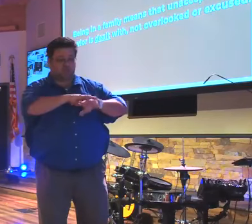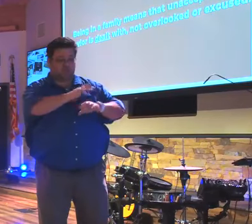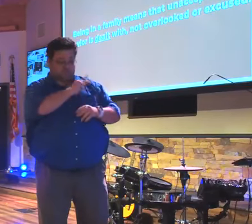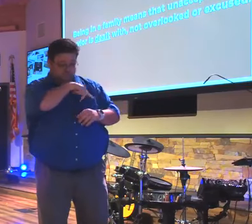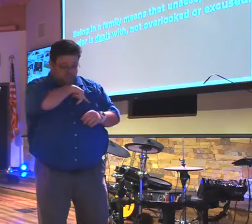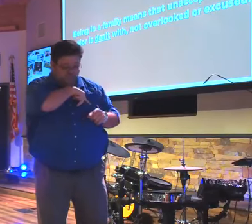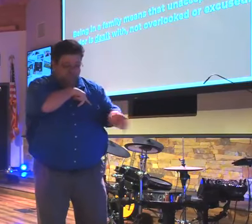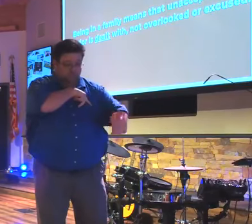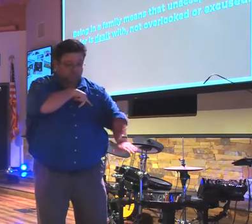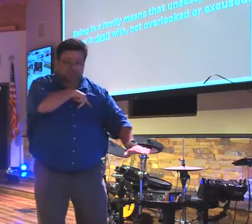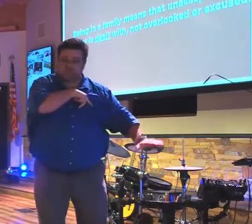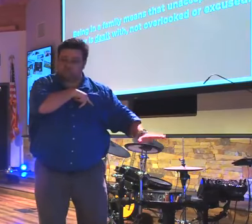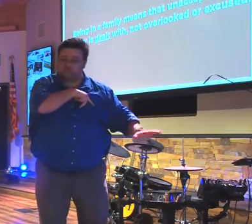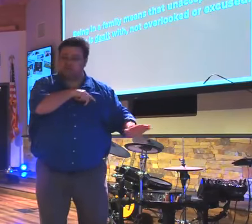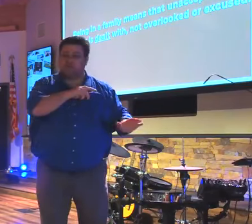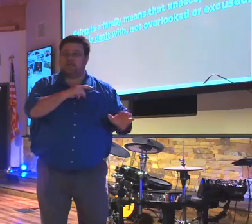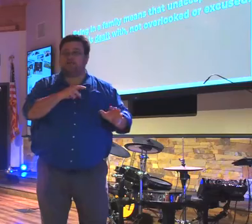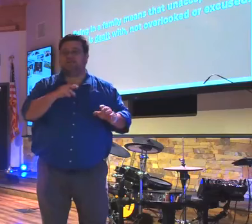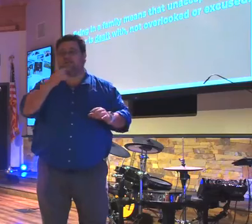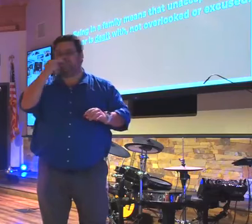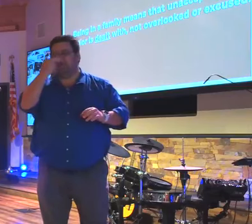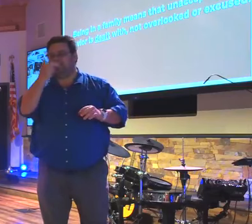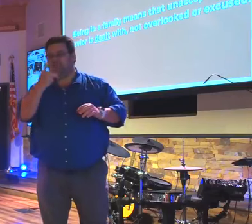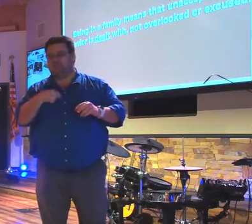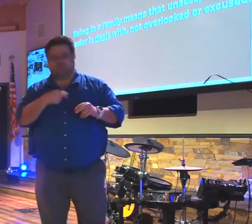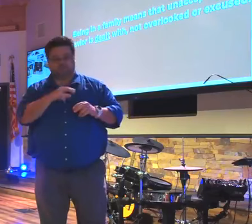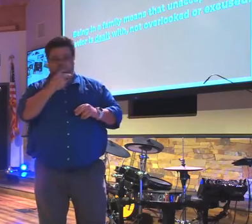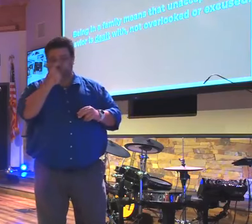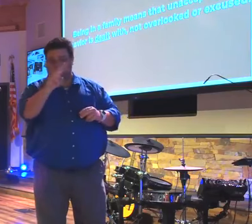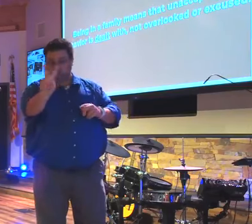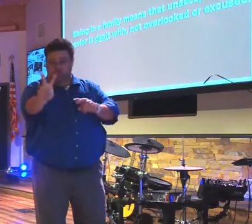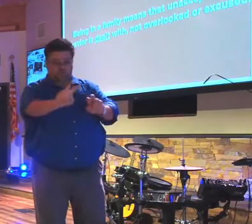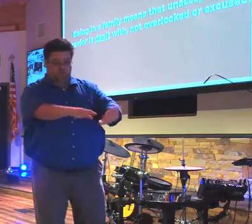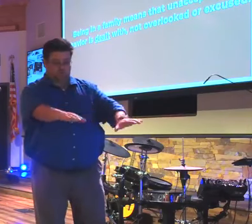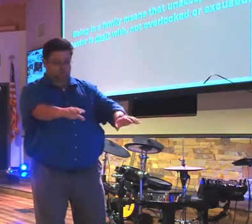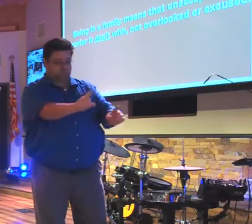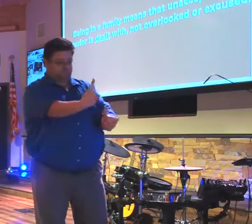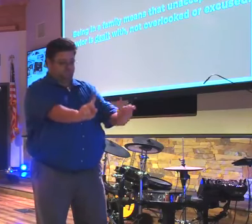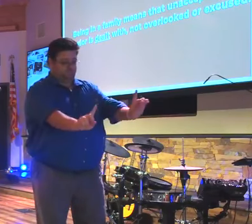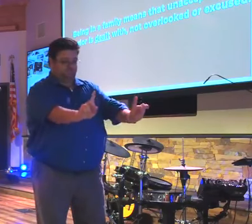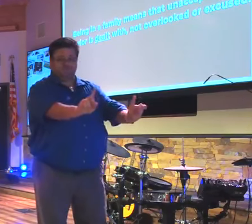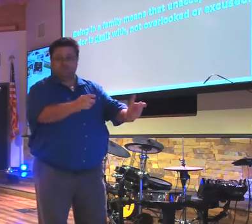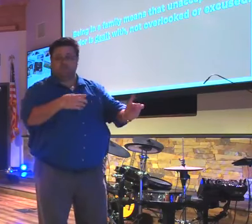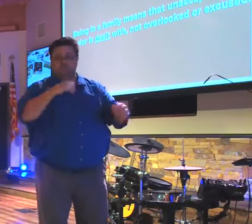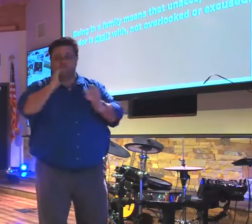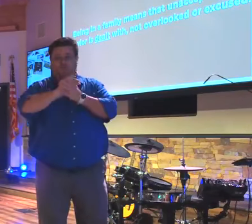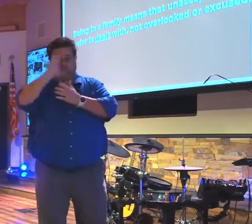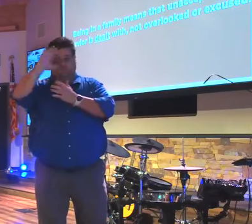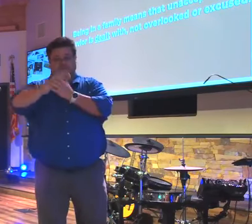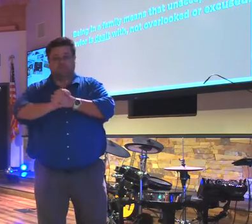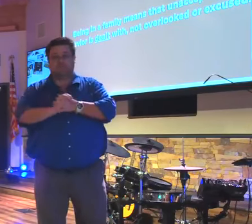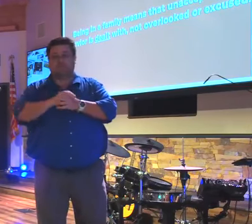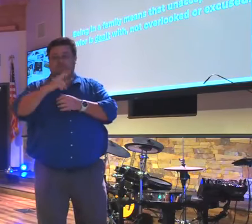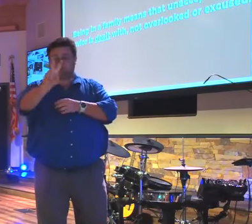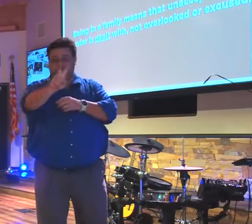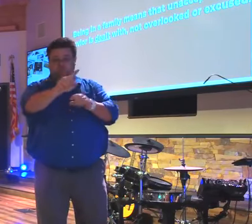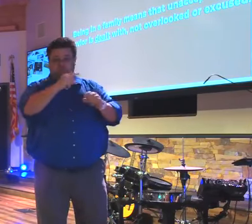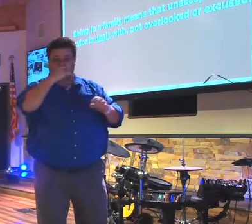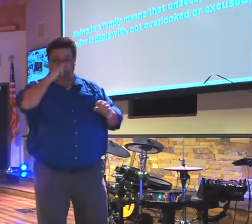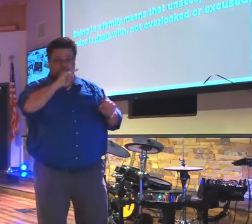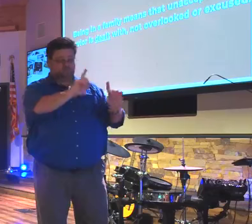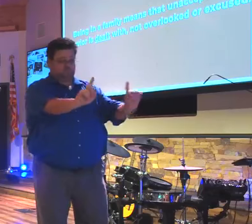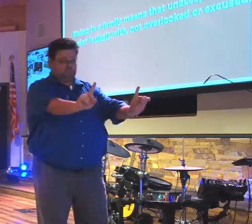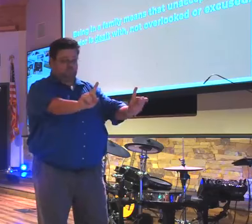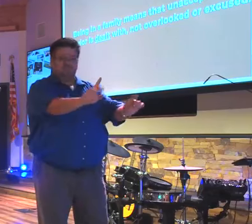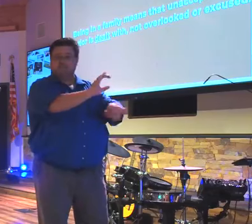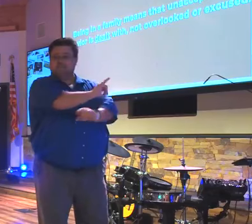child. It's funny. You can have two kids, right? You and your wife can have two kids. They're in the